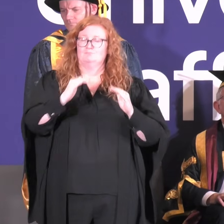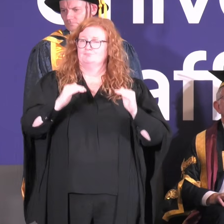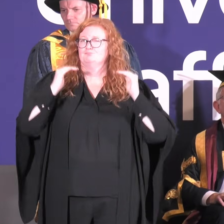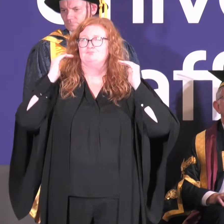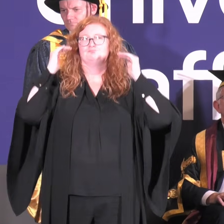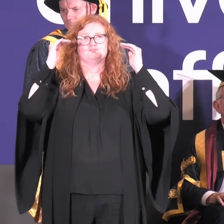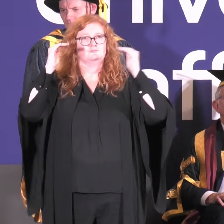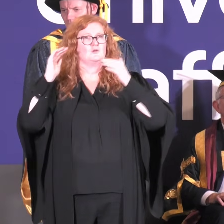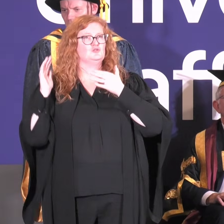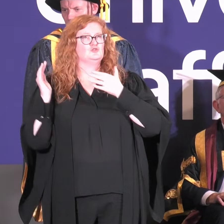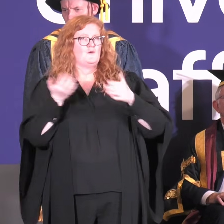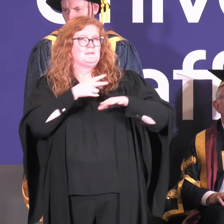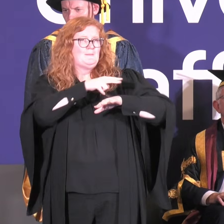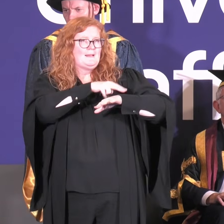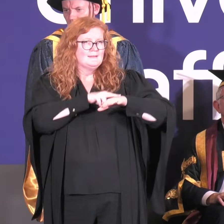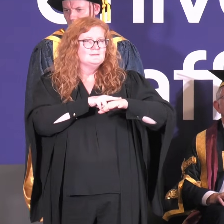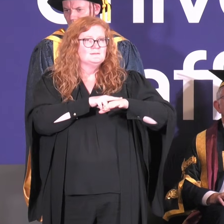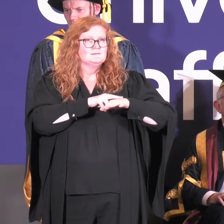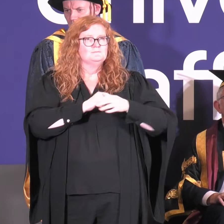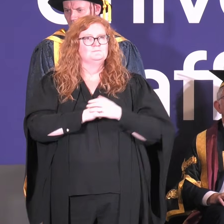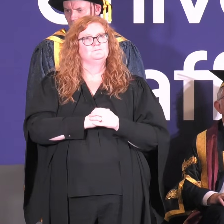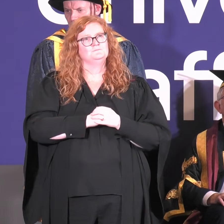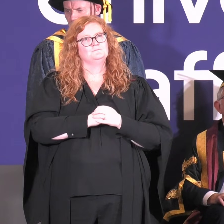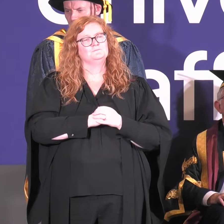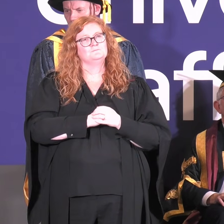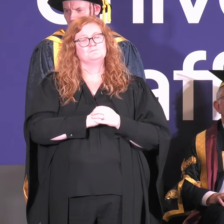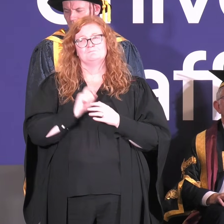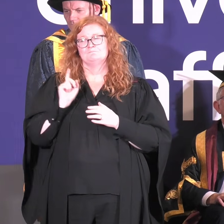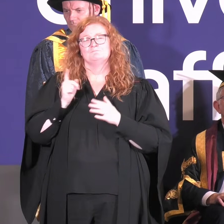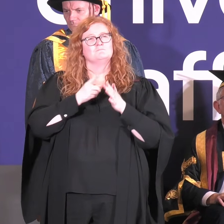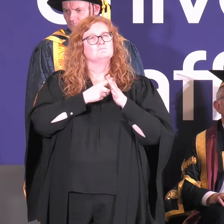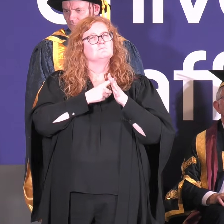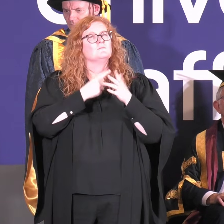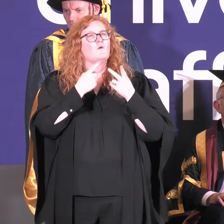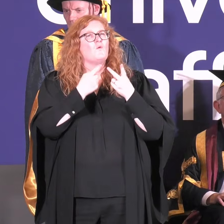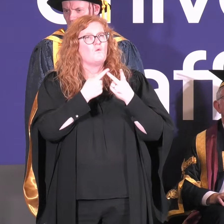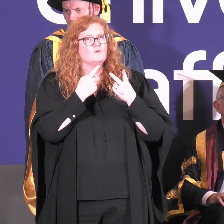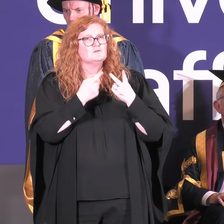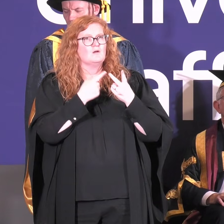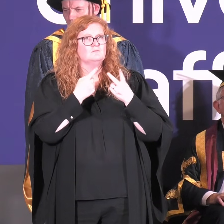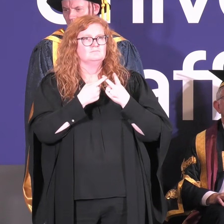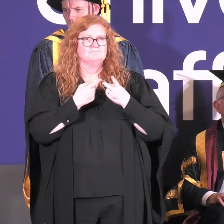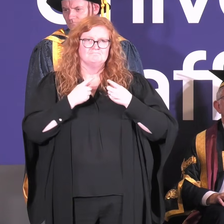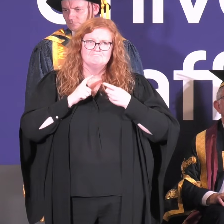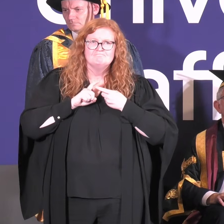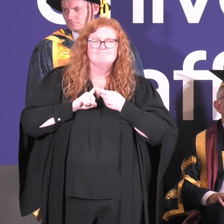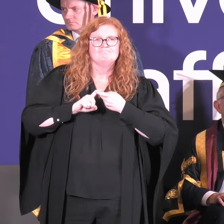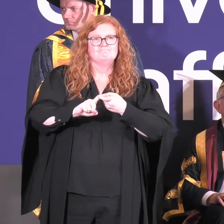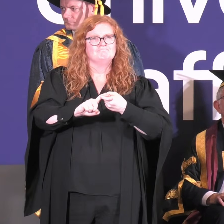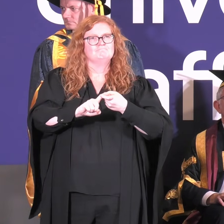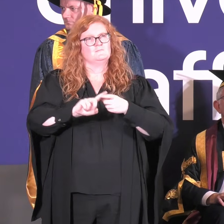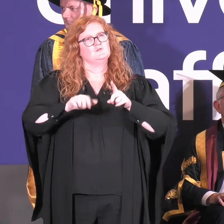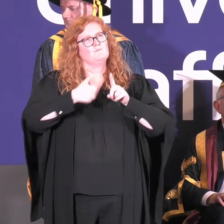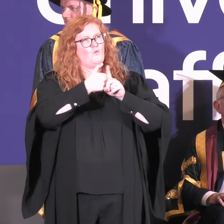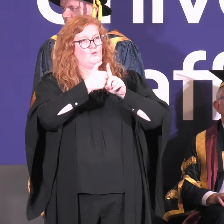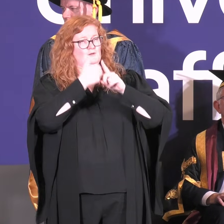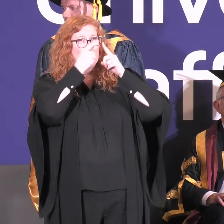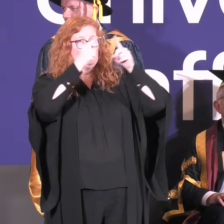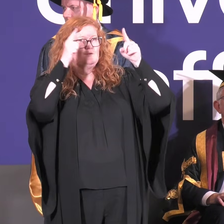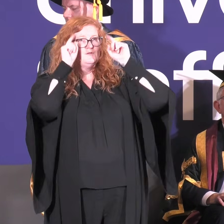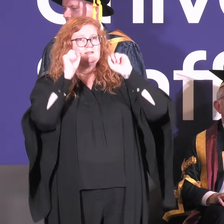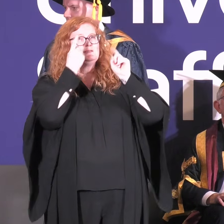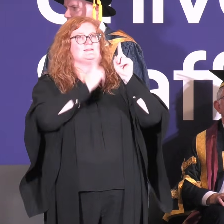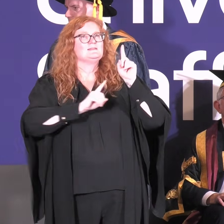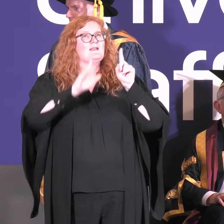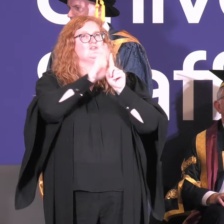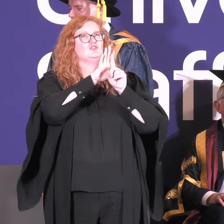outstanding services to policing. And Alex has also been a long-standing supporter of University of Staffordshire's